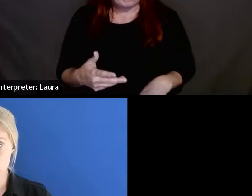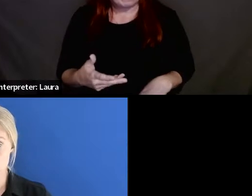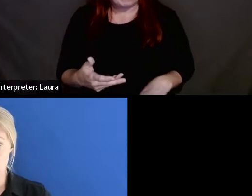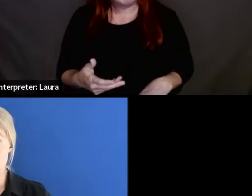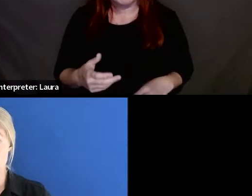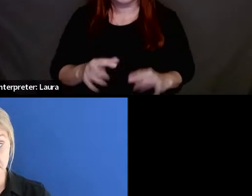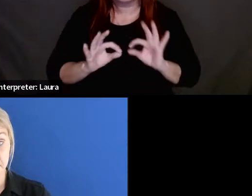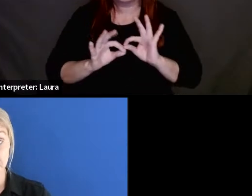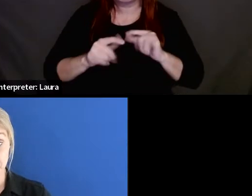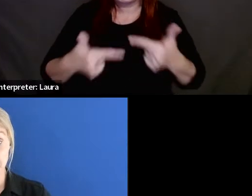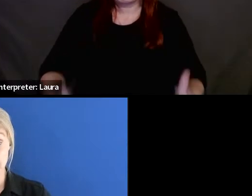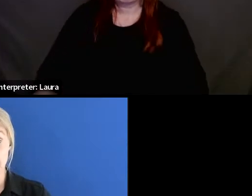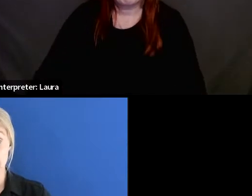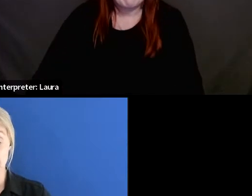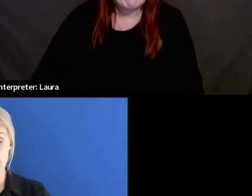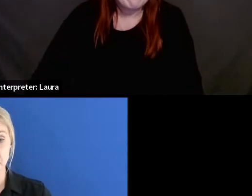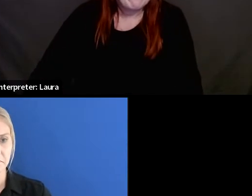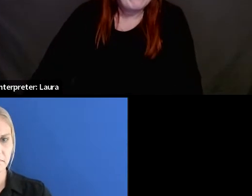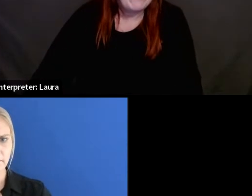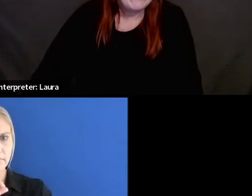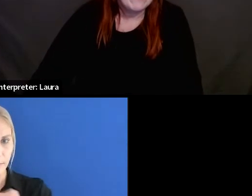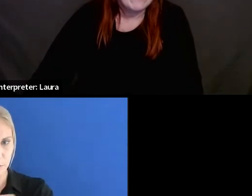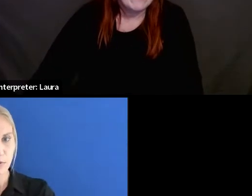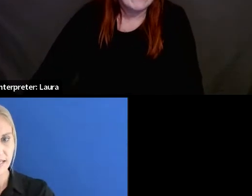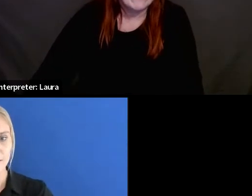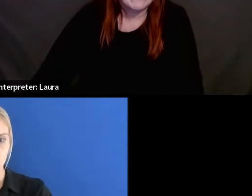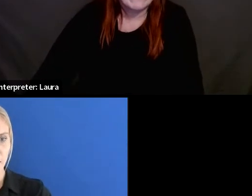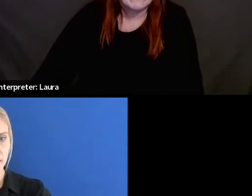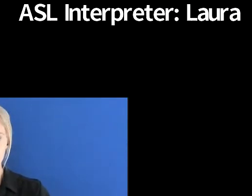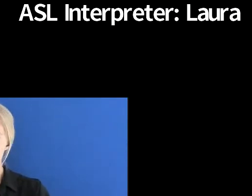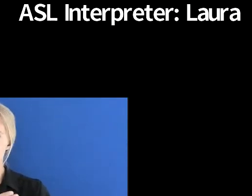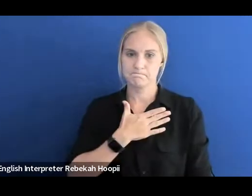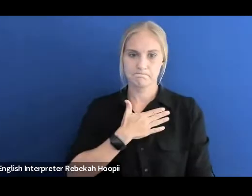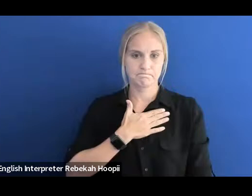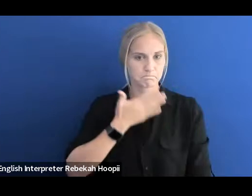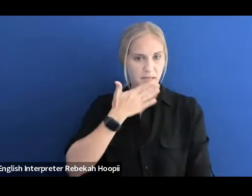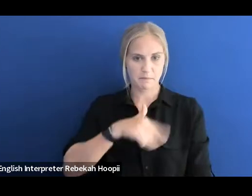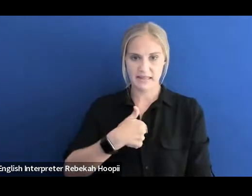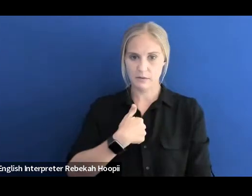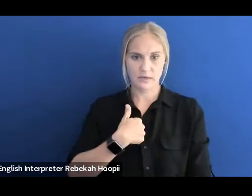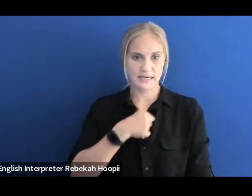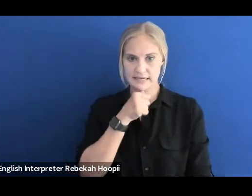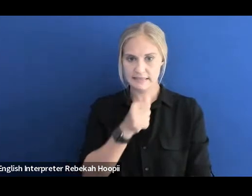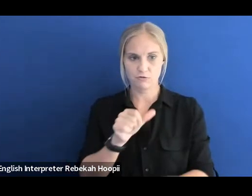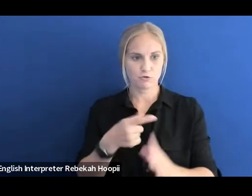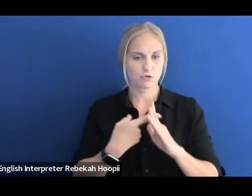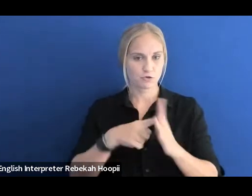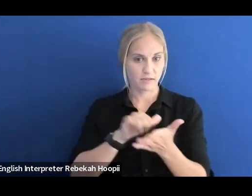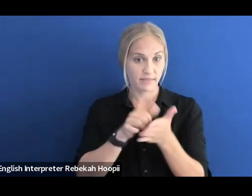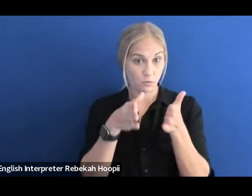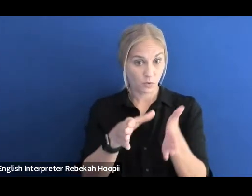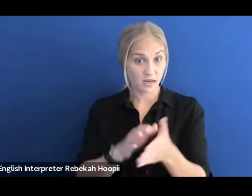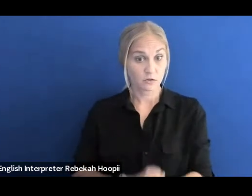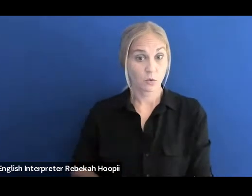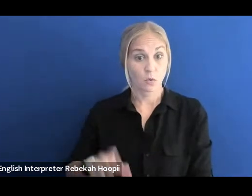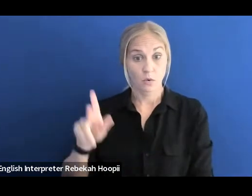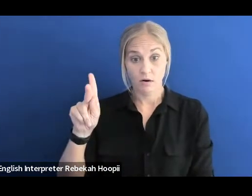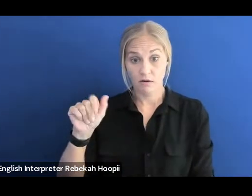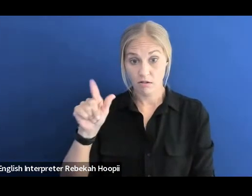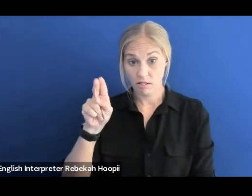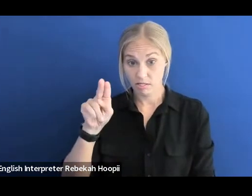Yeah, absolutely, absolutely, absolutely. And that's on me that we didn't open with on, so I'm sorry. So Kalani, if you're willing.